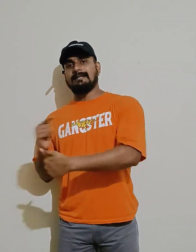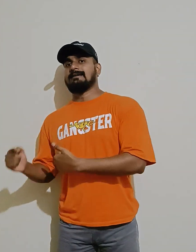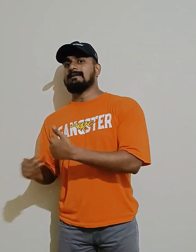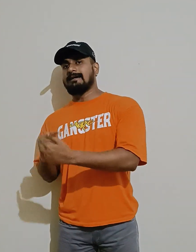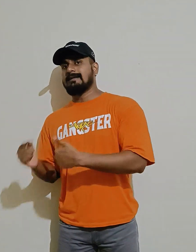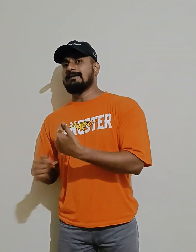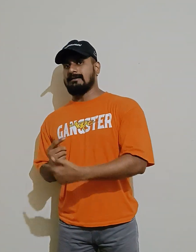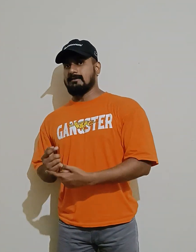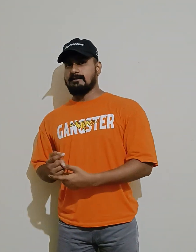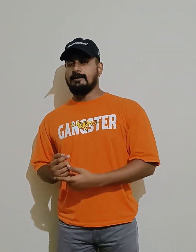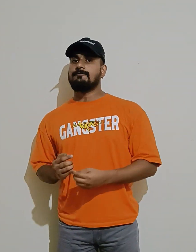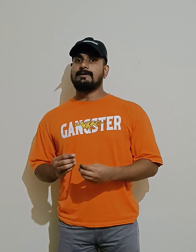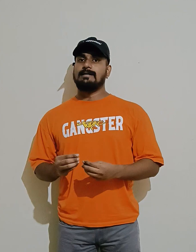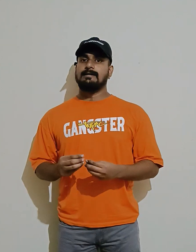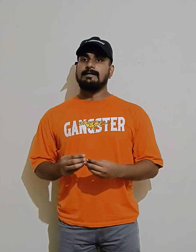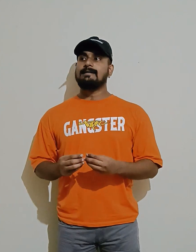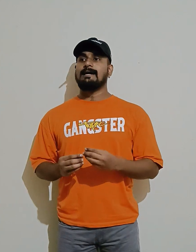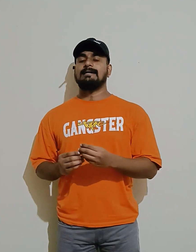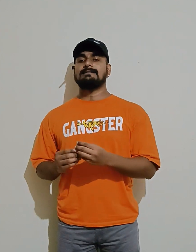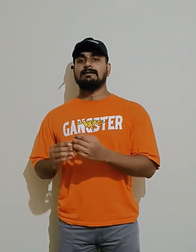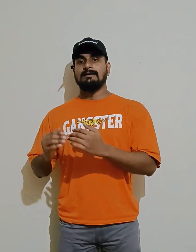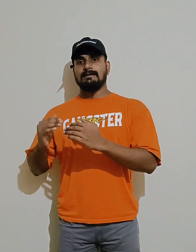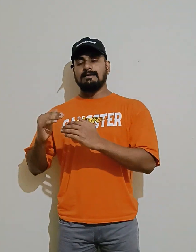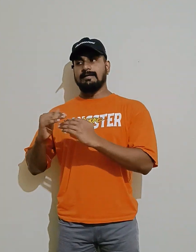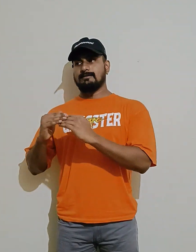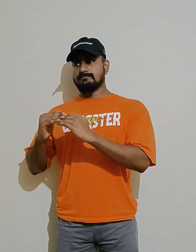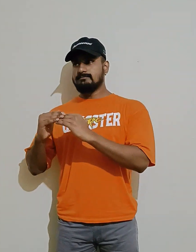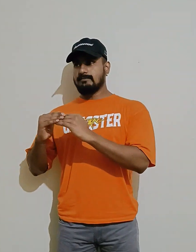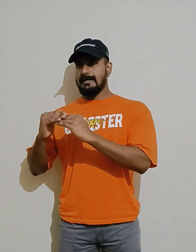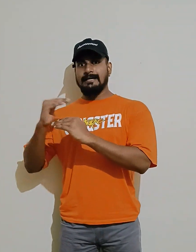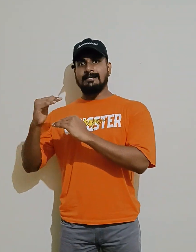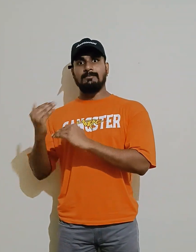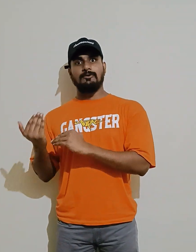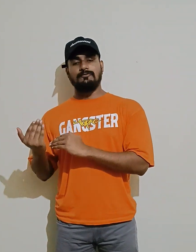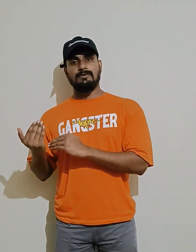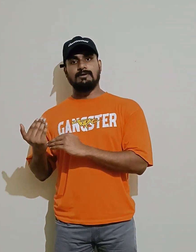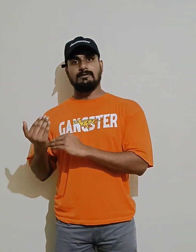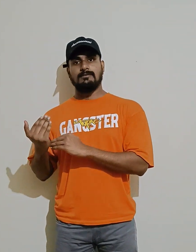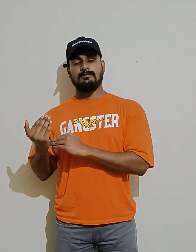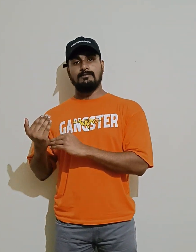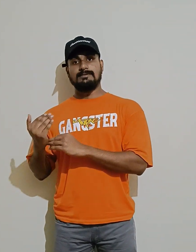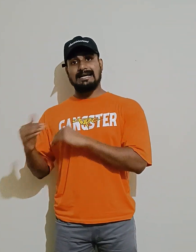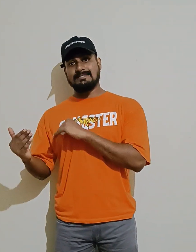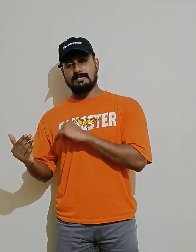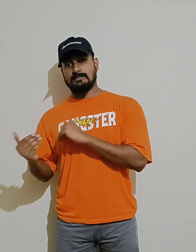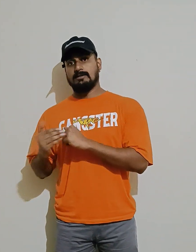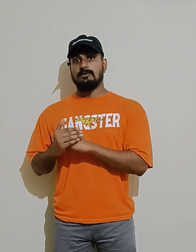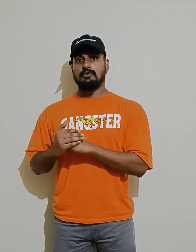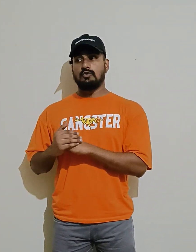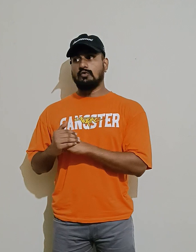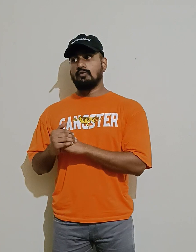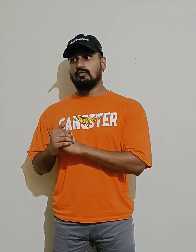and again, if it has like n number of chances